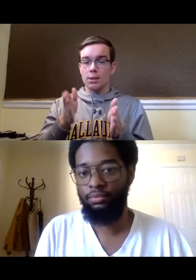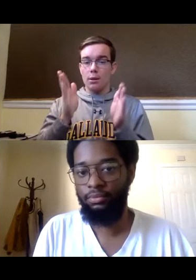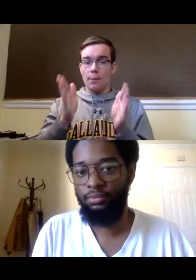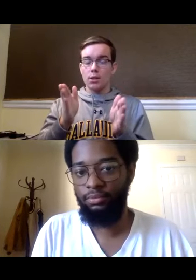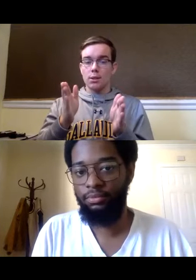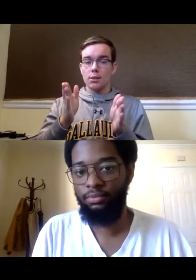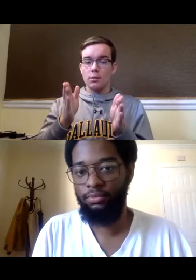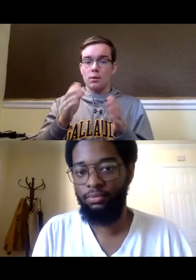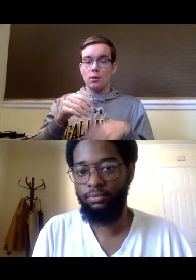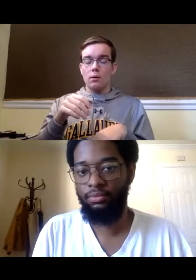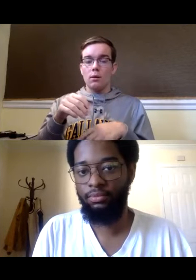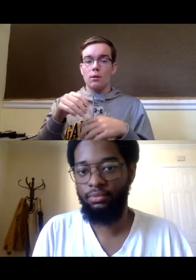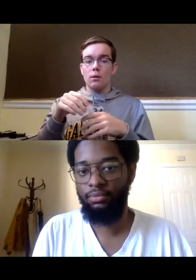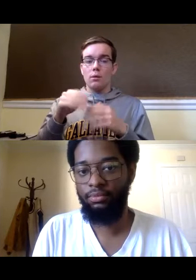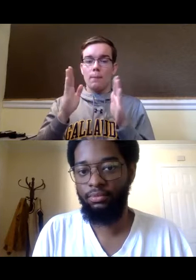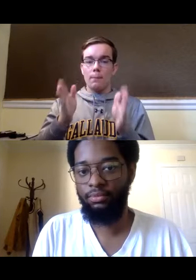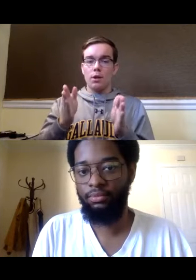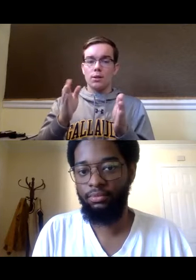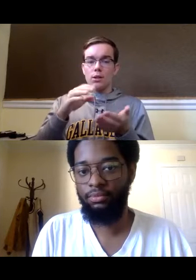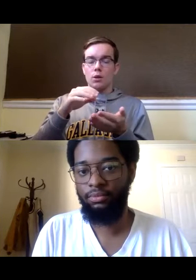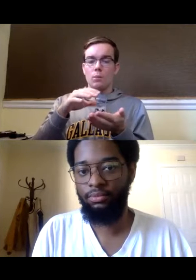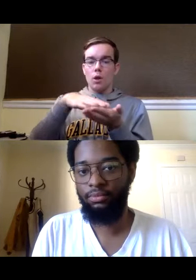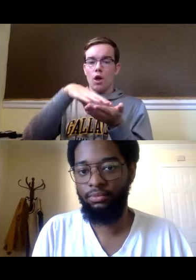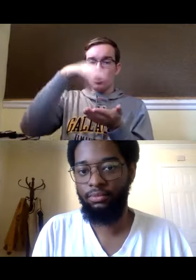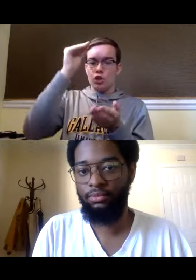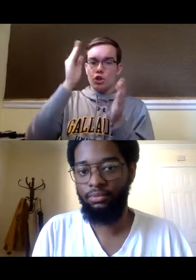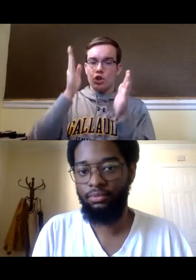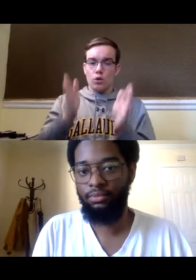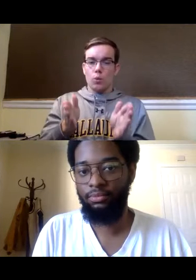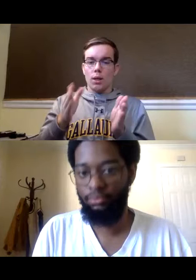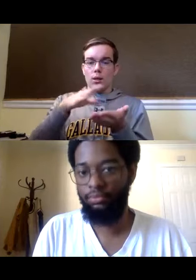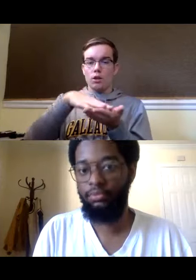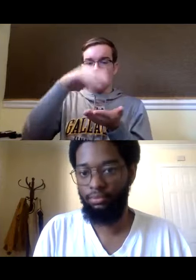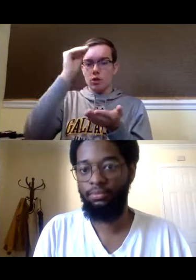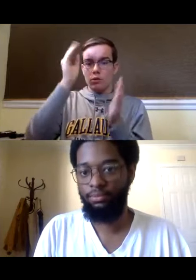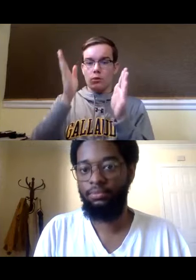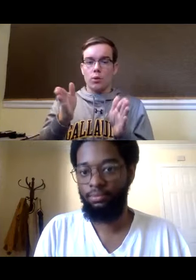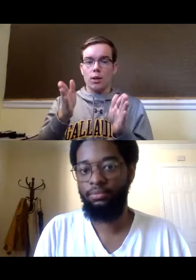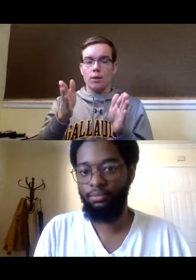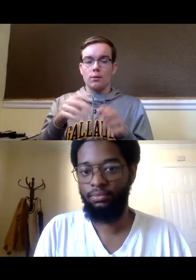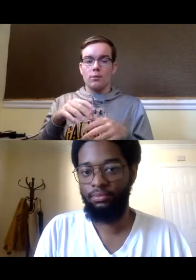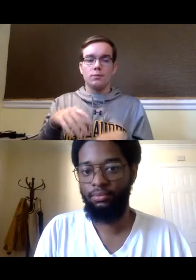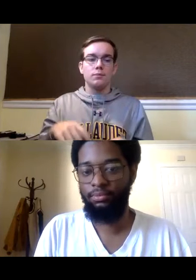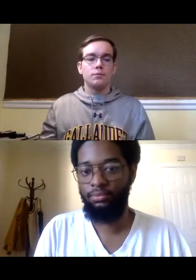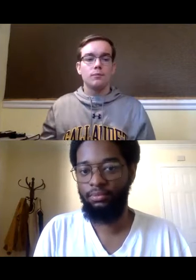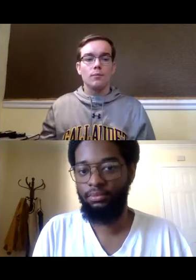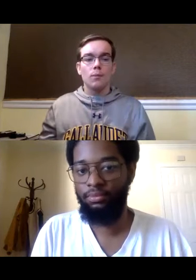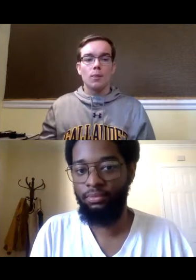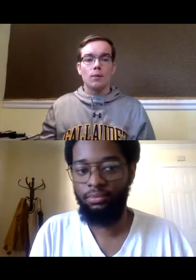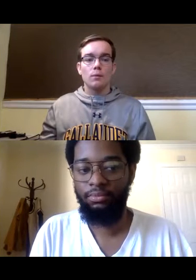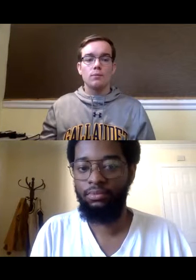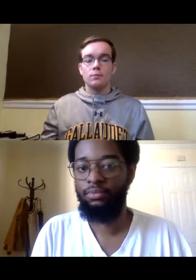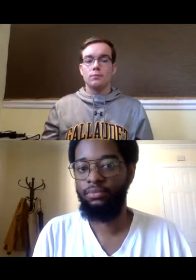and the second is an agent marker or a person. So a learner or a student.